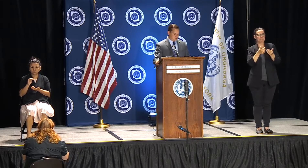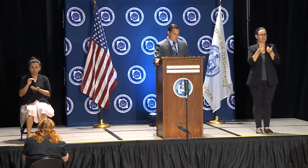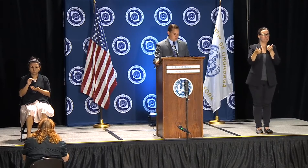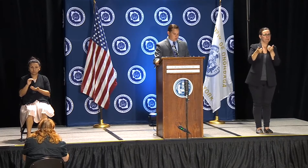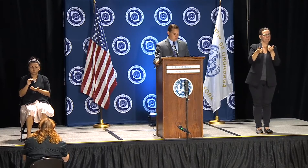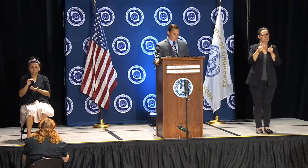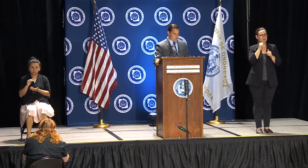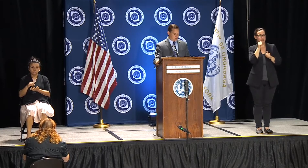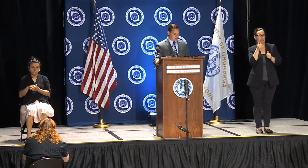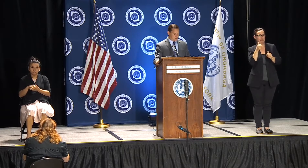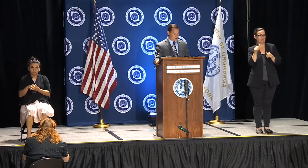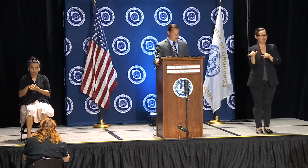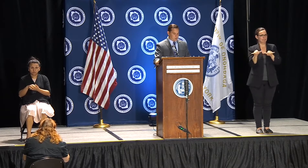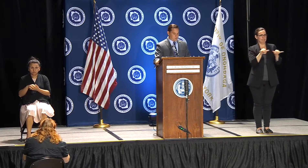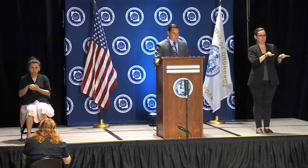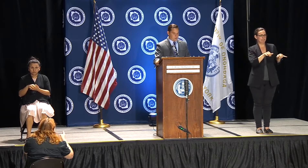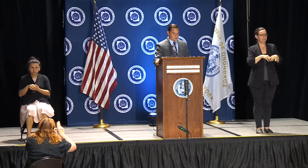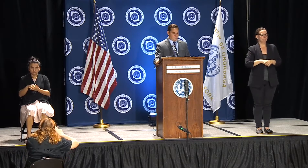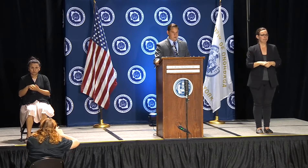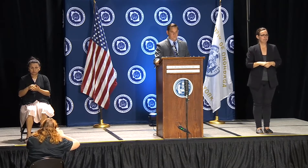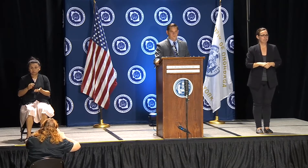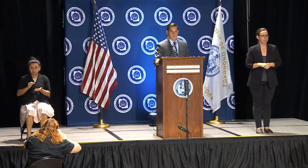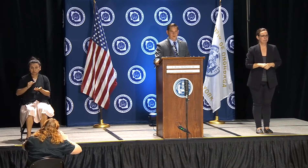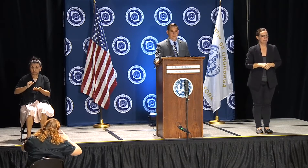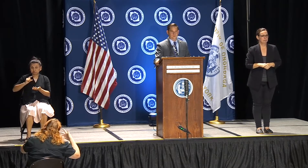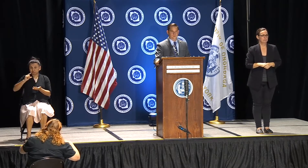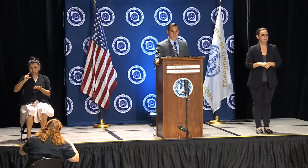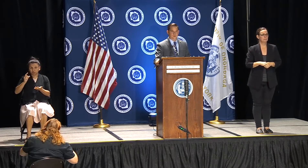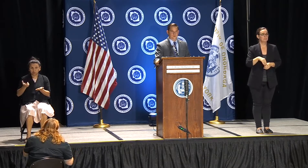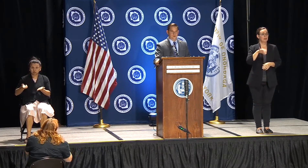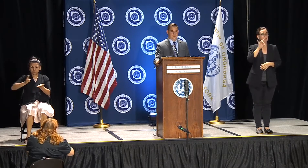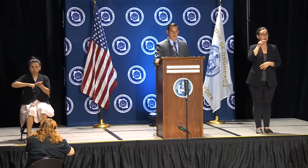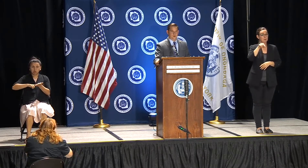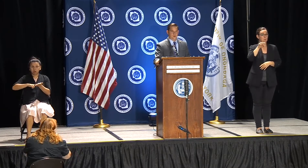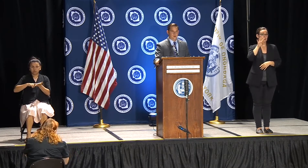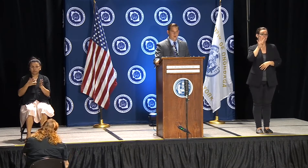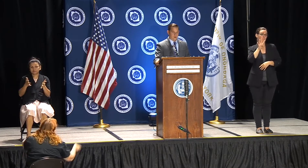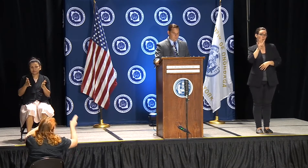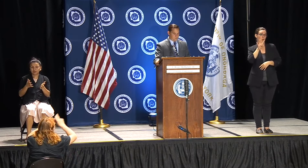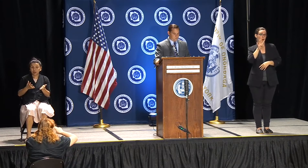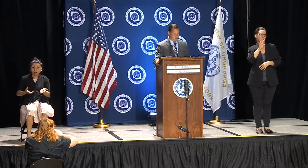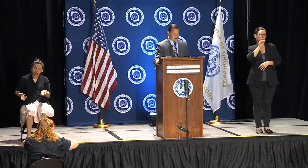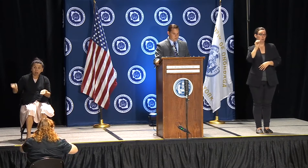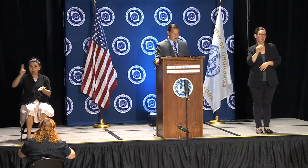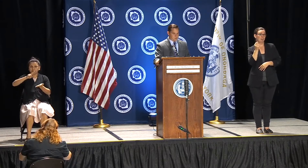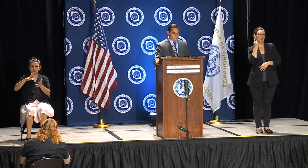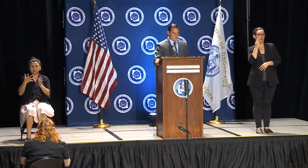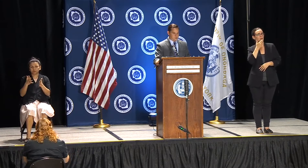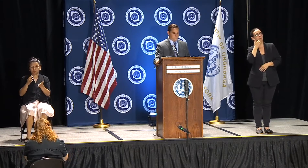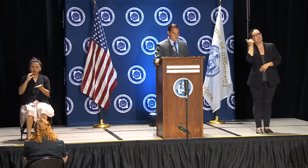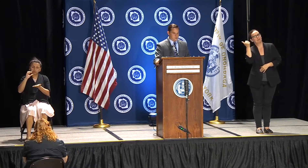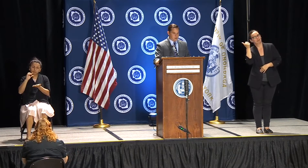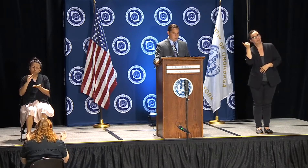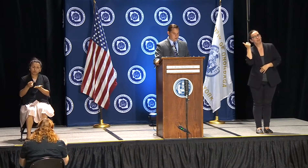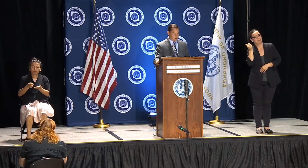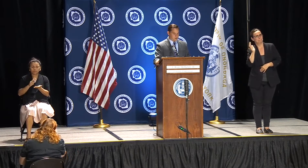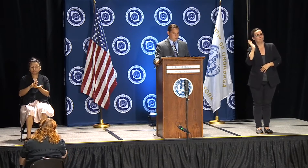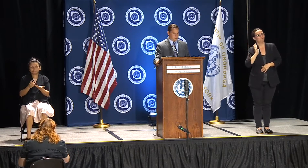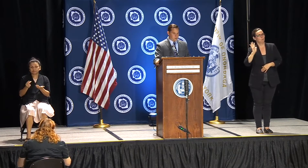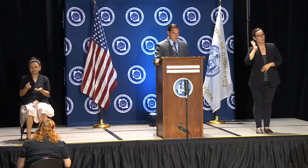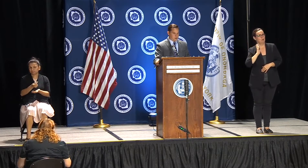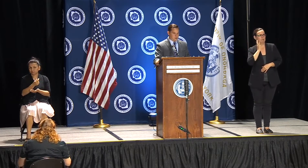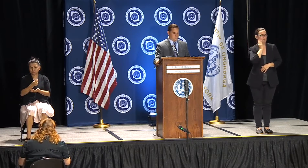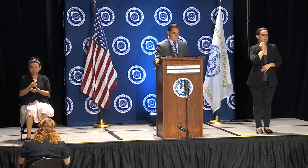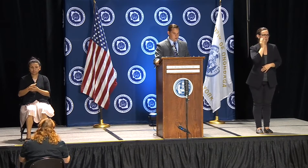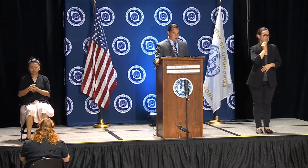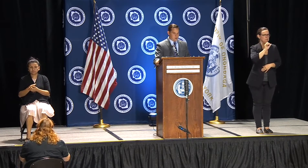direction, although 8.14 is better than some of the other payments we've received. So it's starting to go a little bit